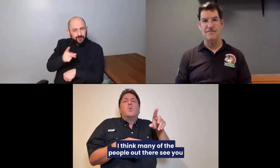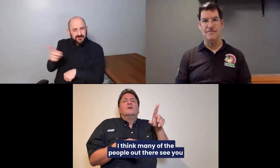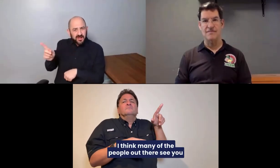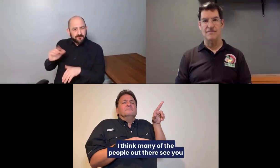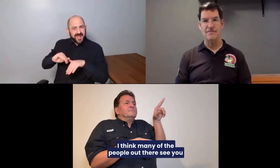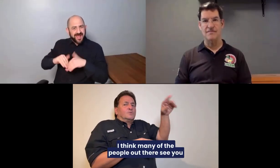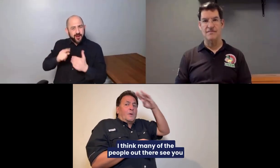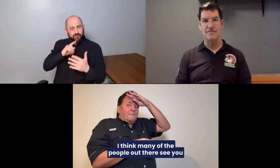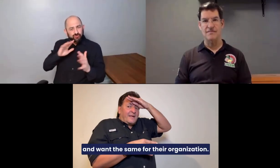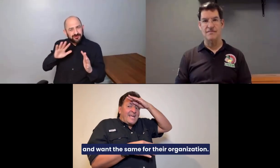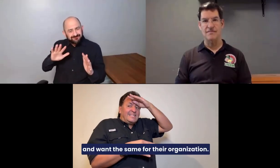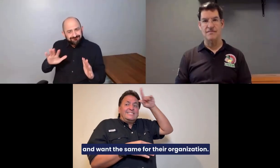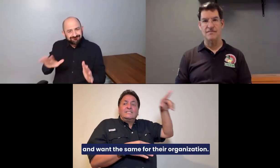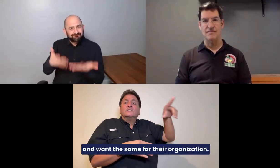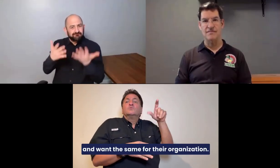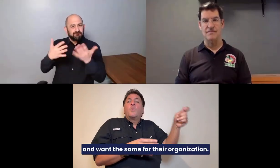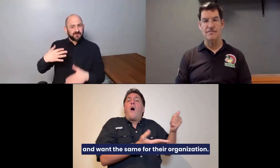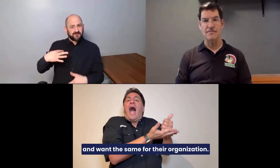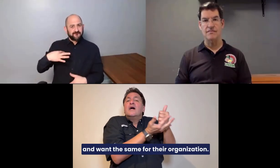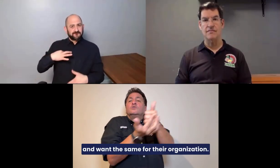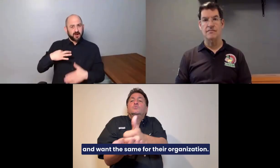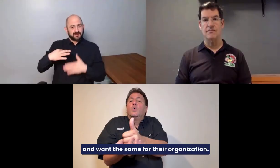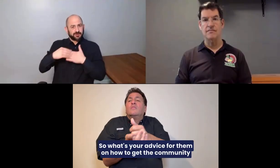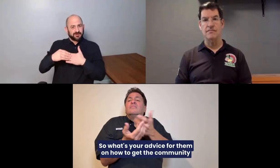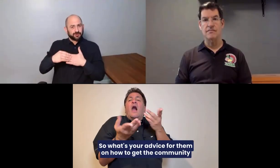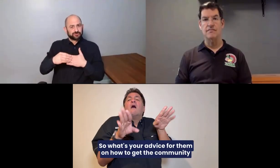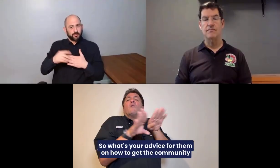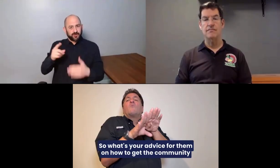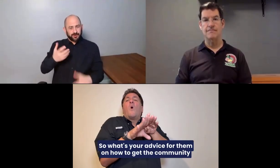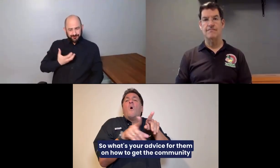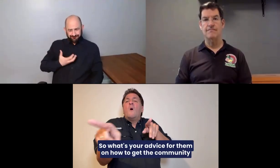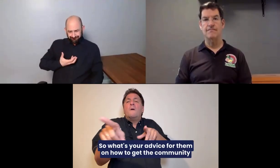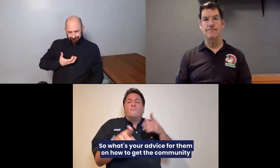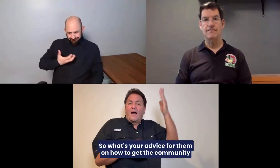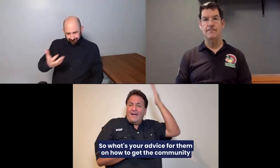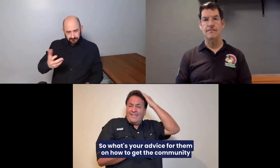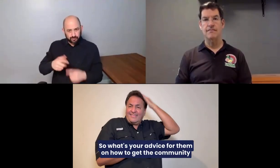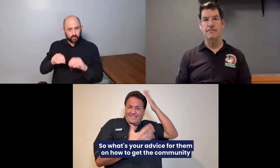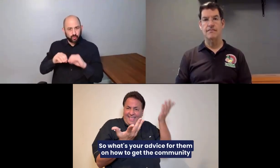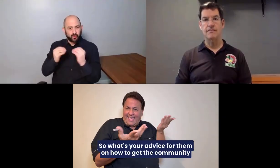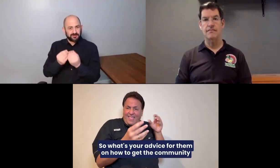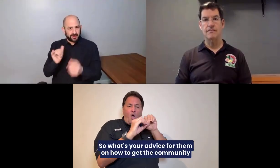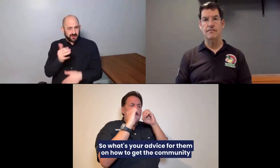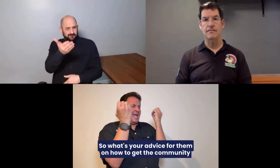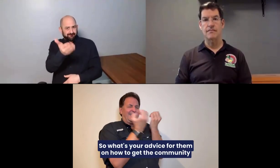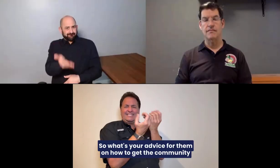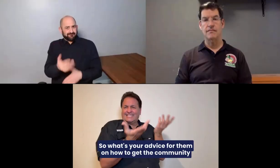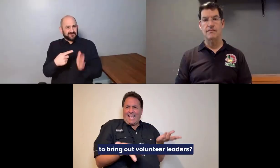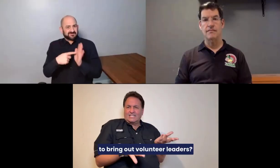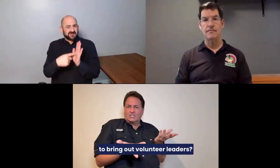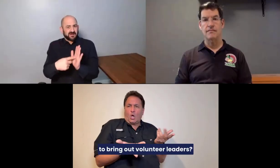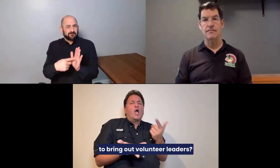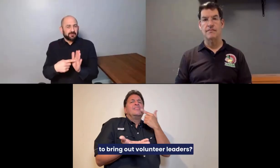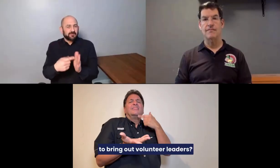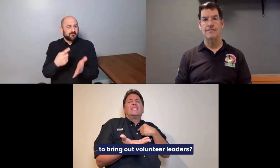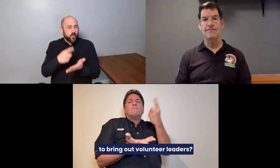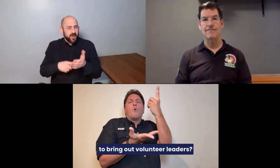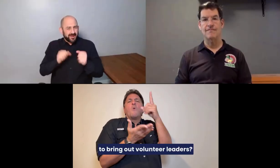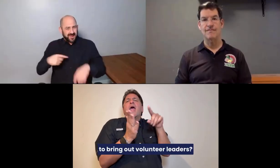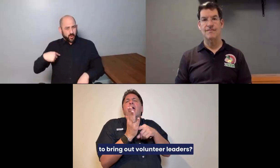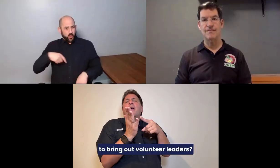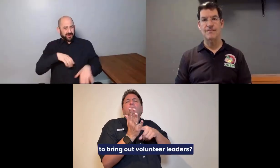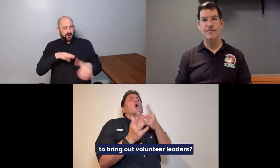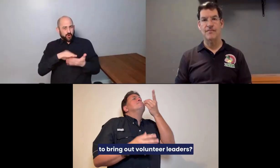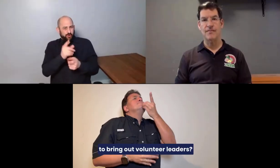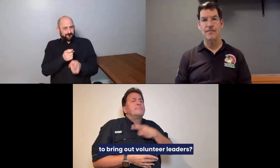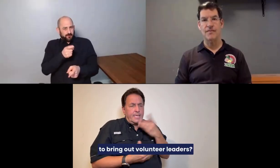many of the people out there see you and want the same for their organization. So, what's your advice for them on how to get the community to bring out